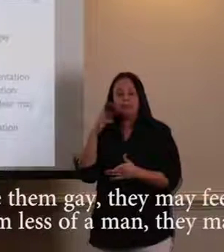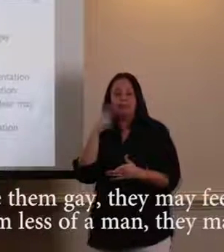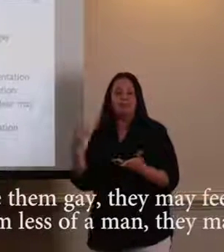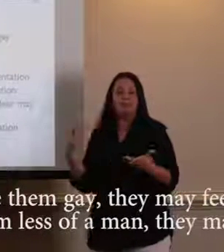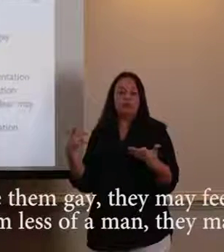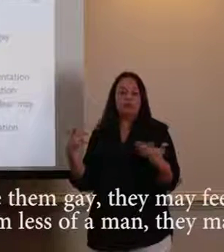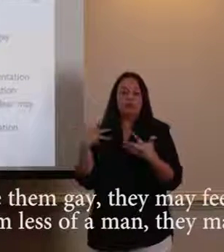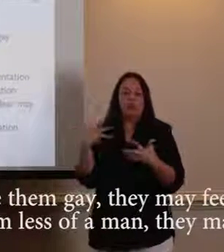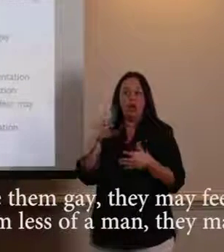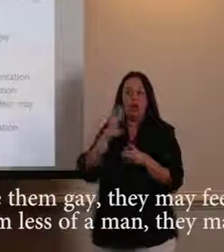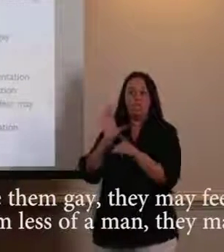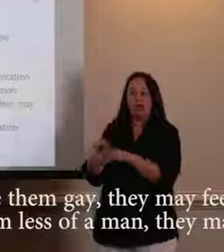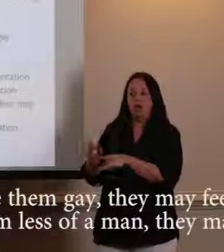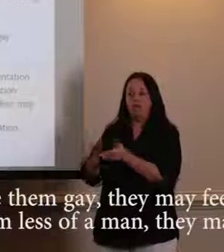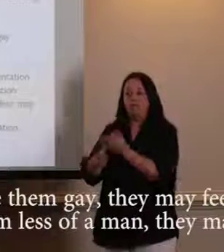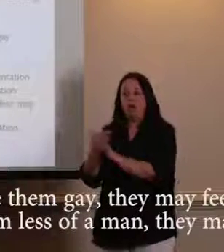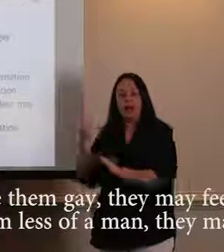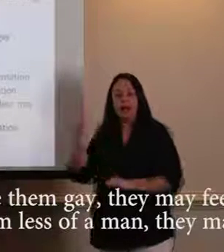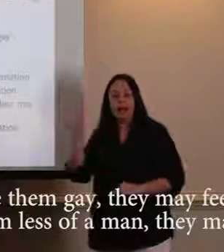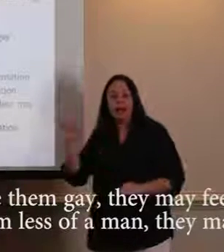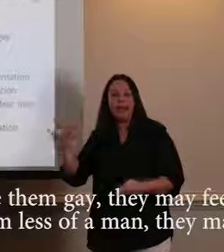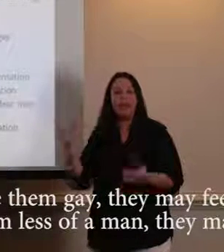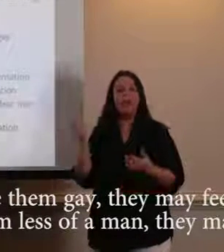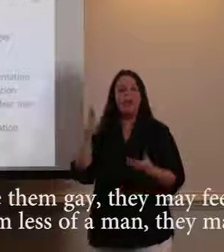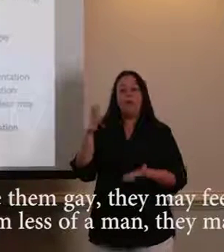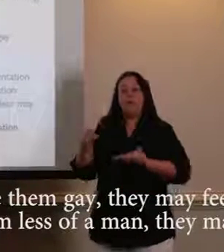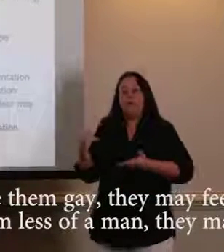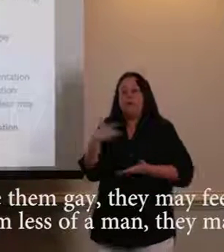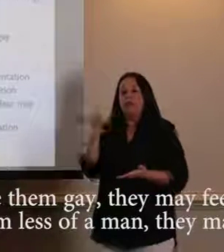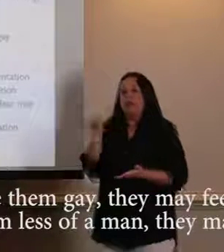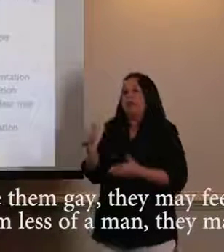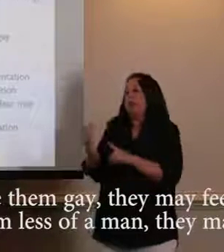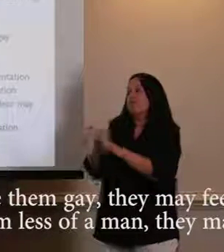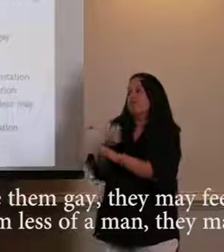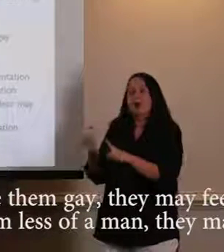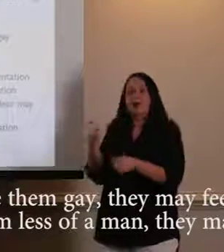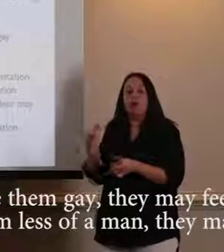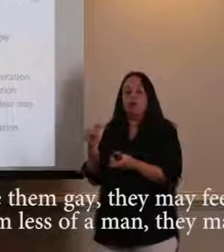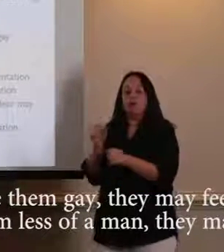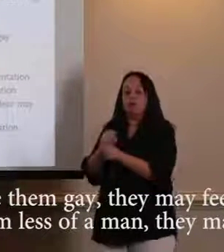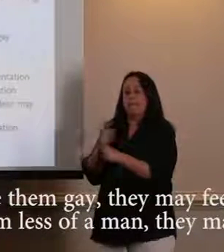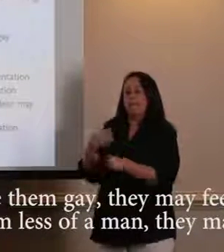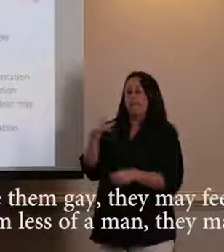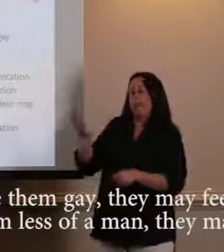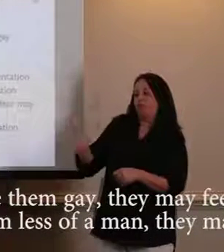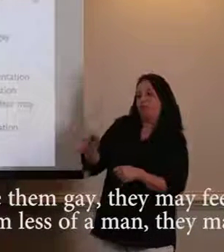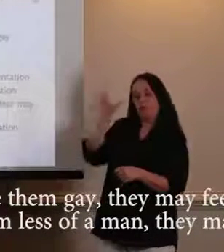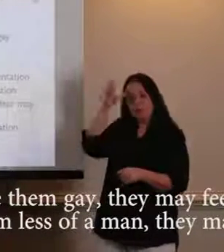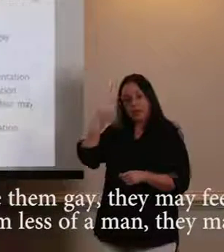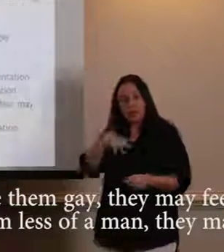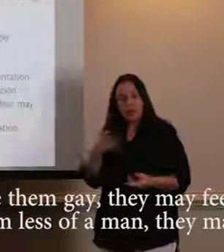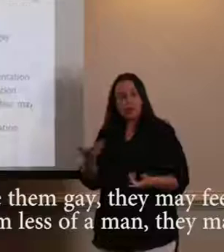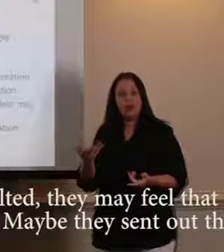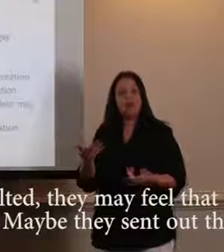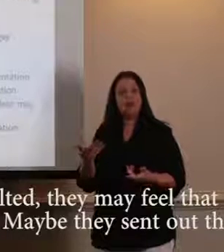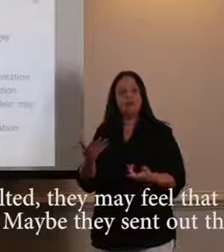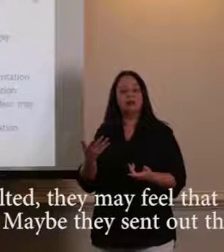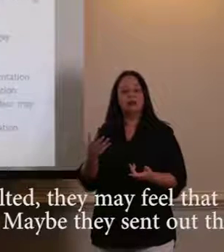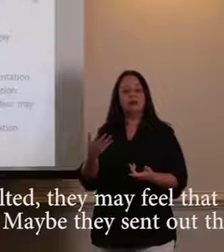will make them gay. They may feel that the assault has made them less of a man. They may feel